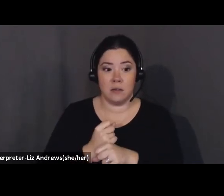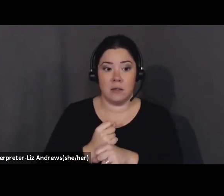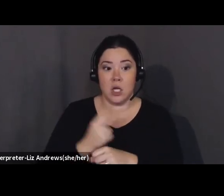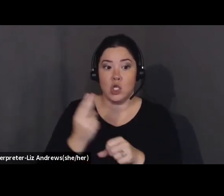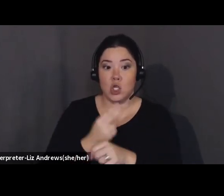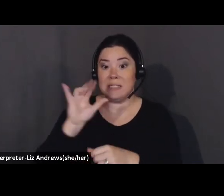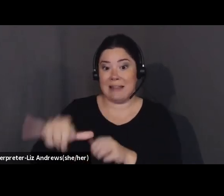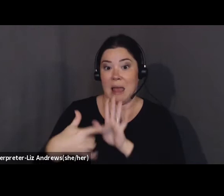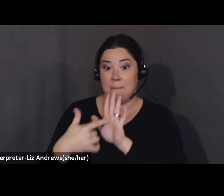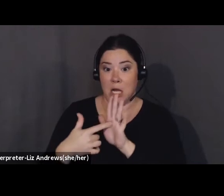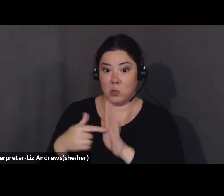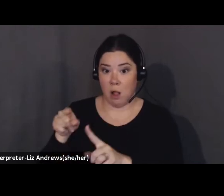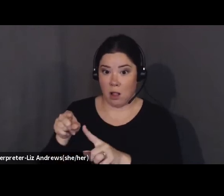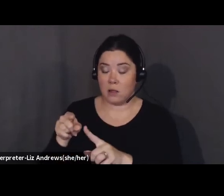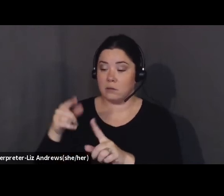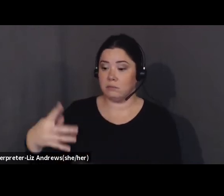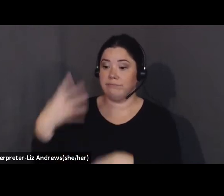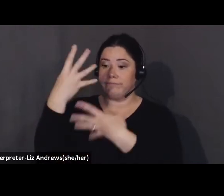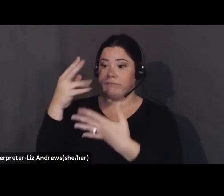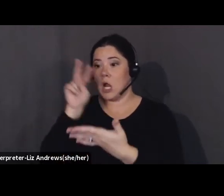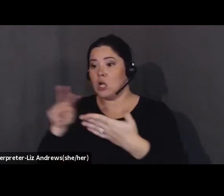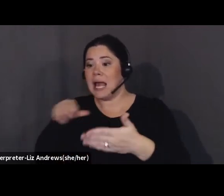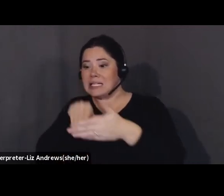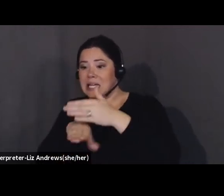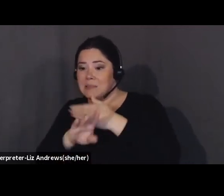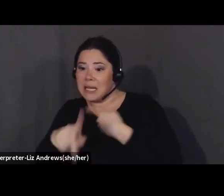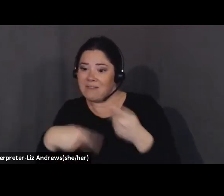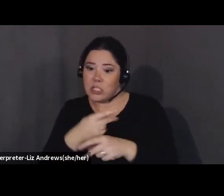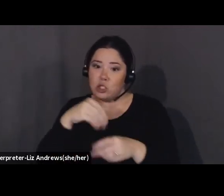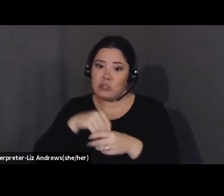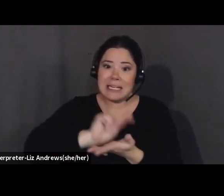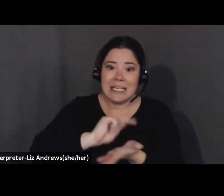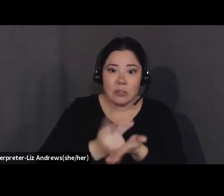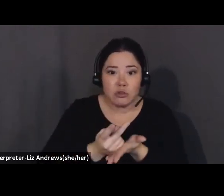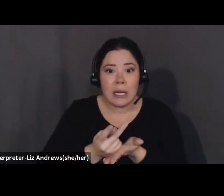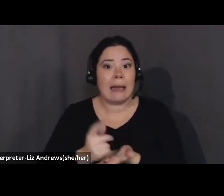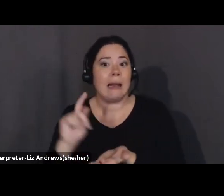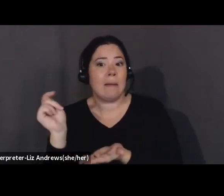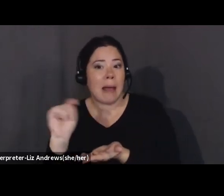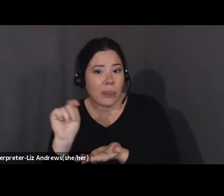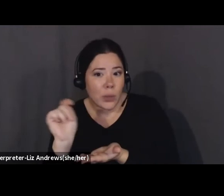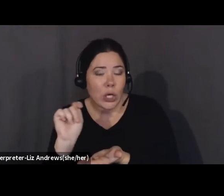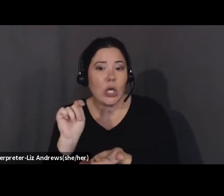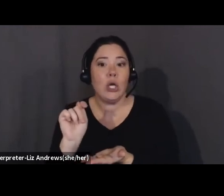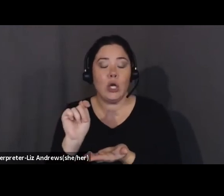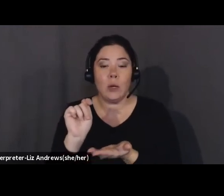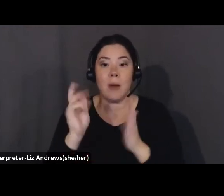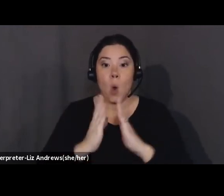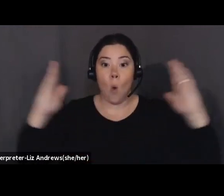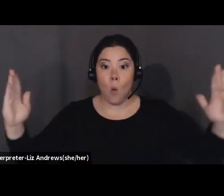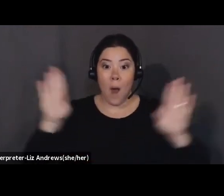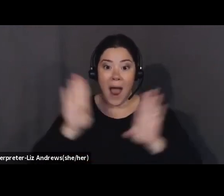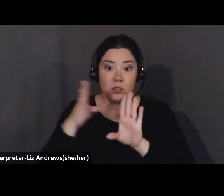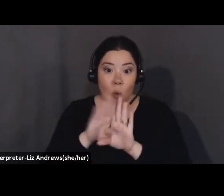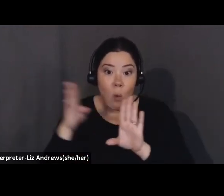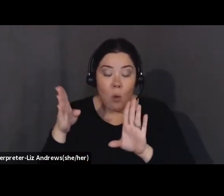module. It looked at accessibility features in the kitchen, bathrooms, and as well as wide doors,